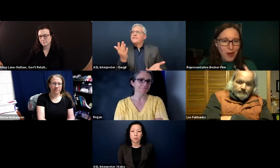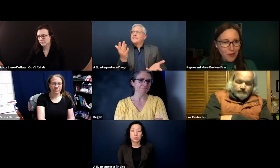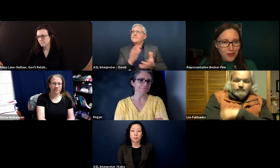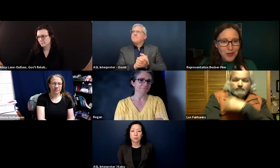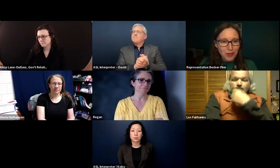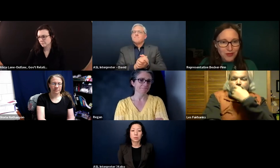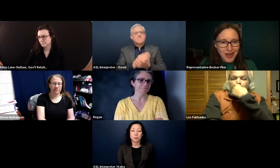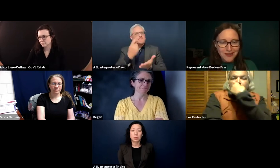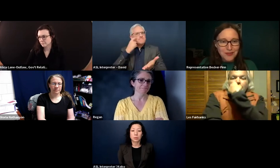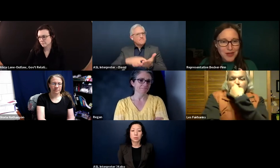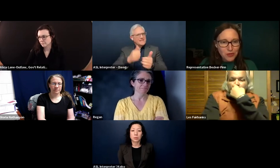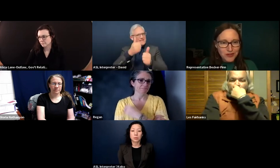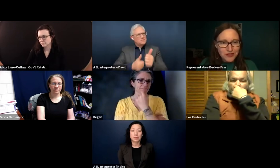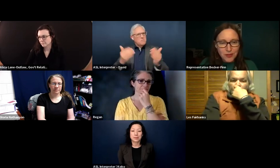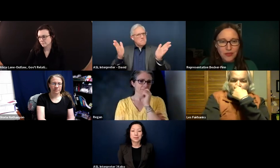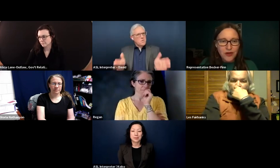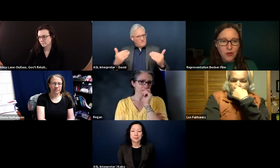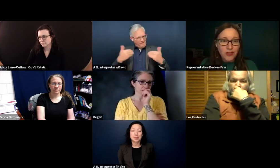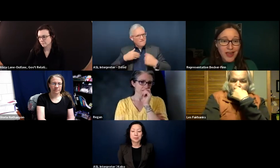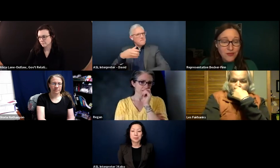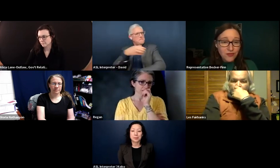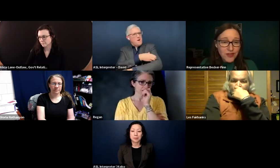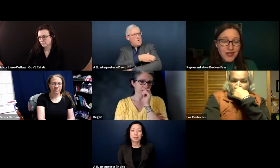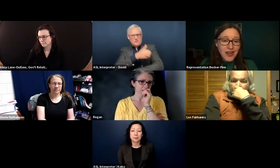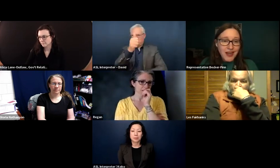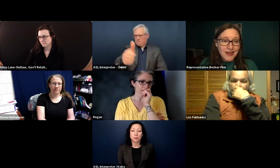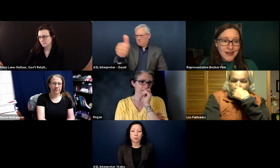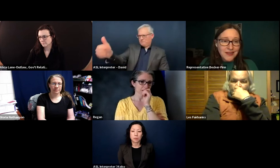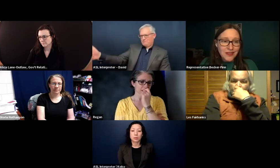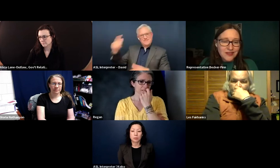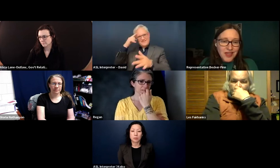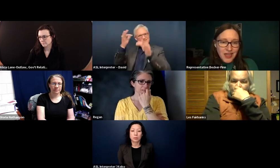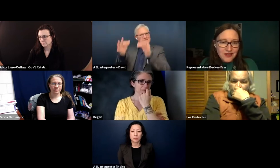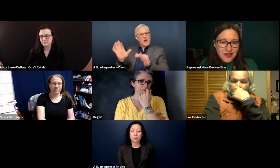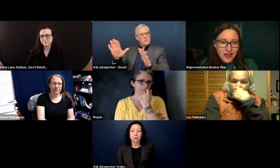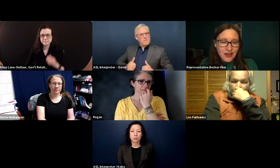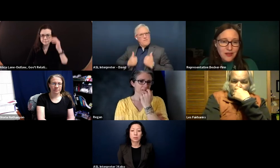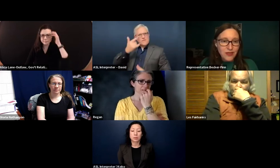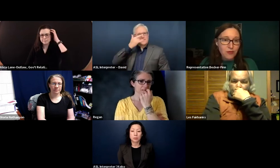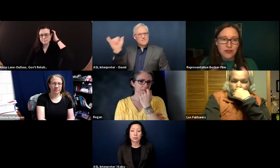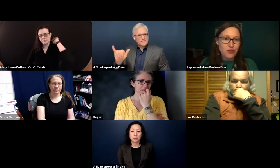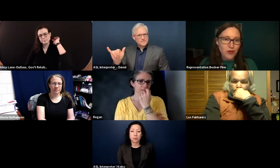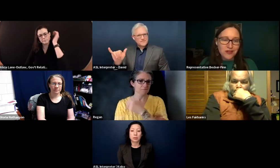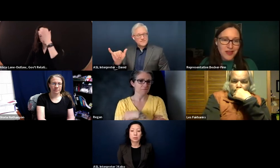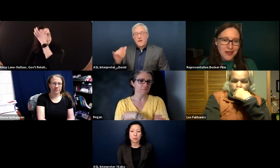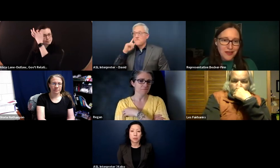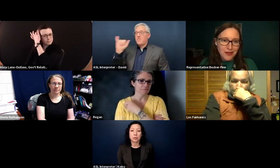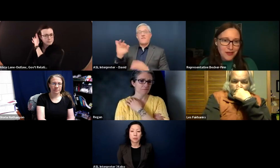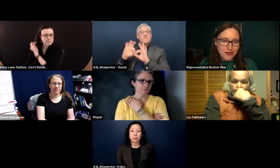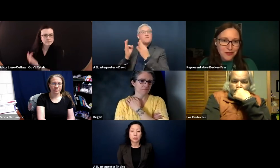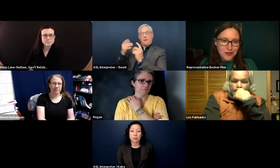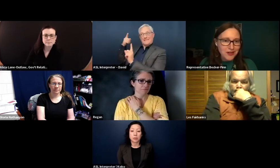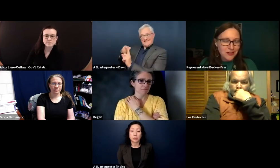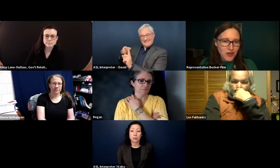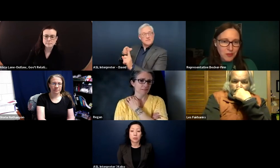individual power that a person has to make choices about their own life. And in this case, that was the choice that